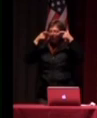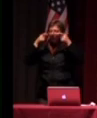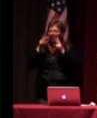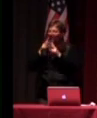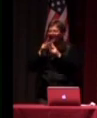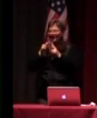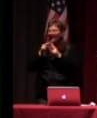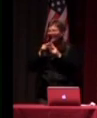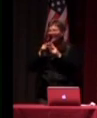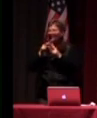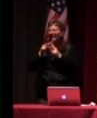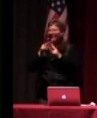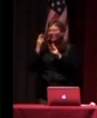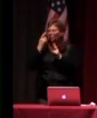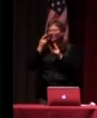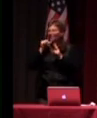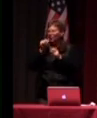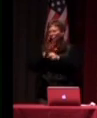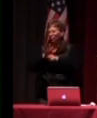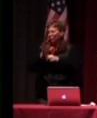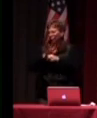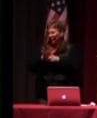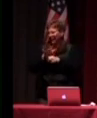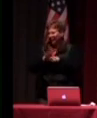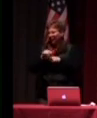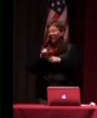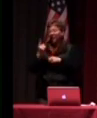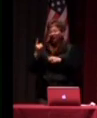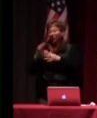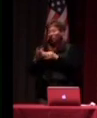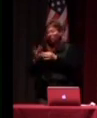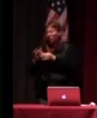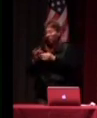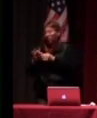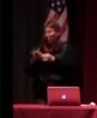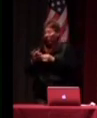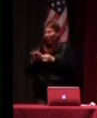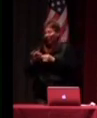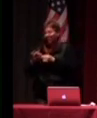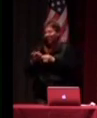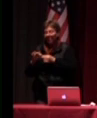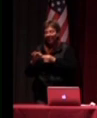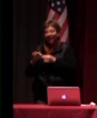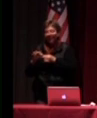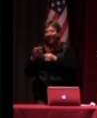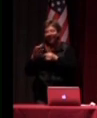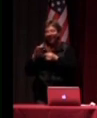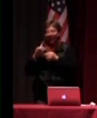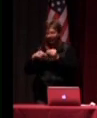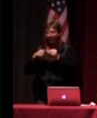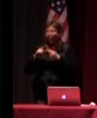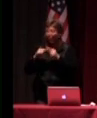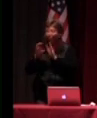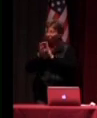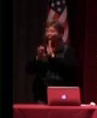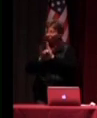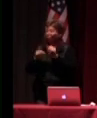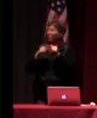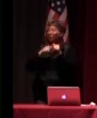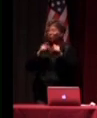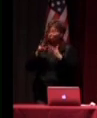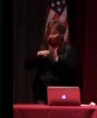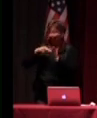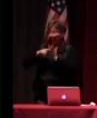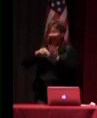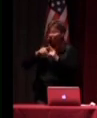justifications for his rule were really sufficient. There's a story that when a summary of the new constitution was first read to a crowd in Paris, a